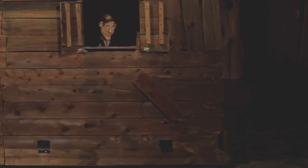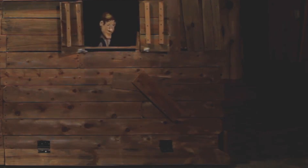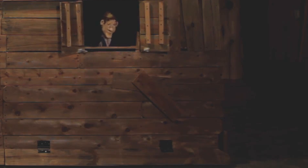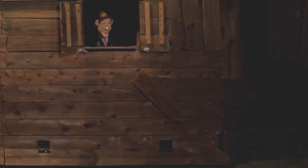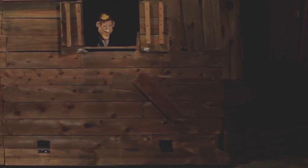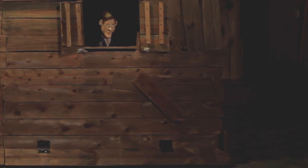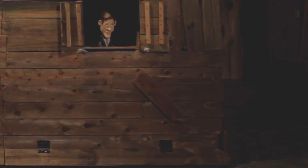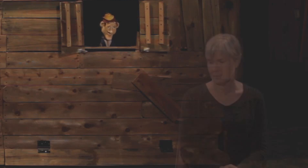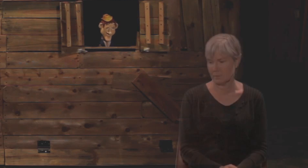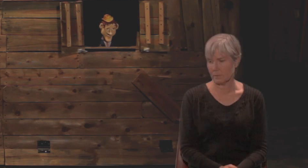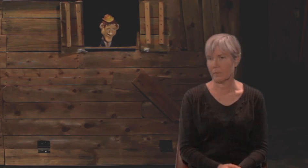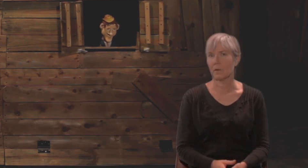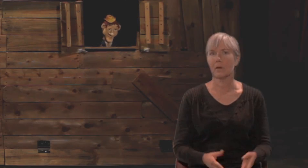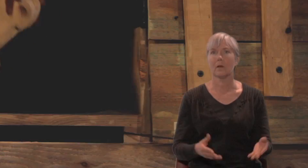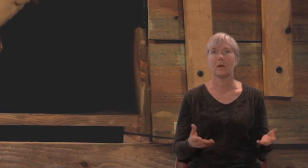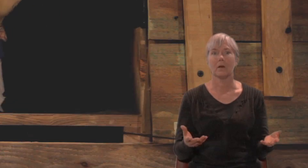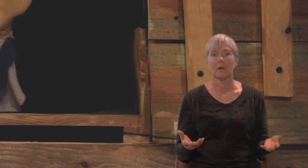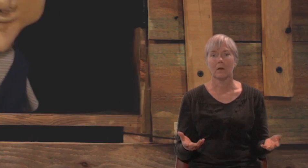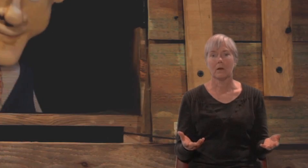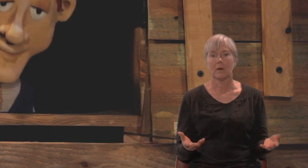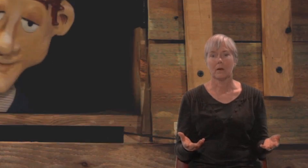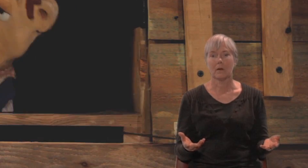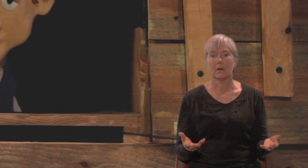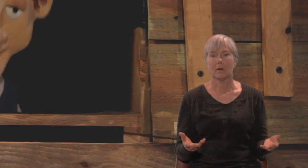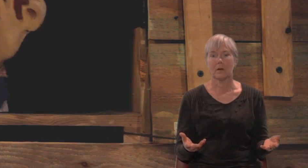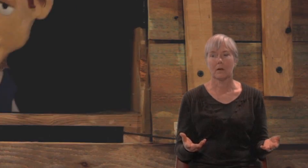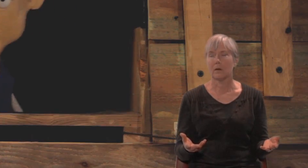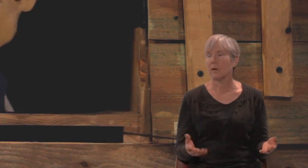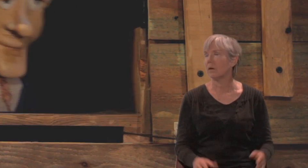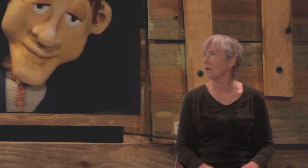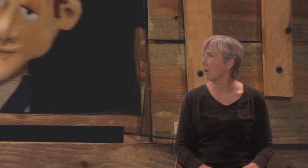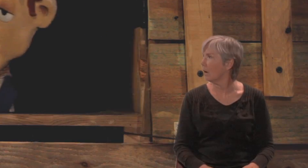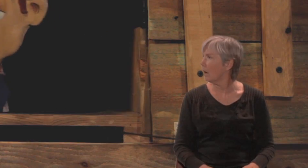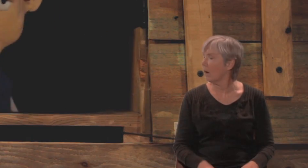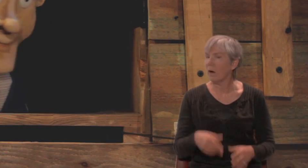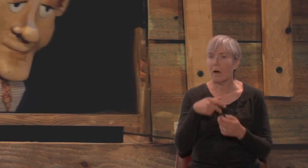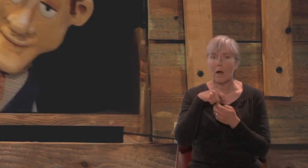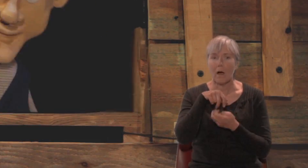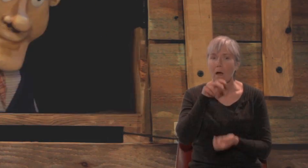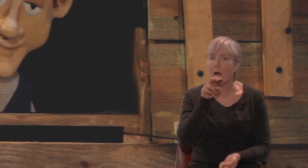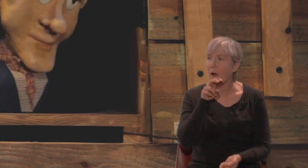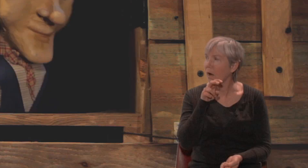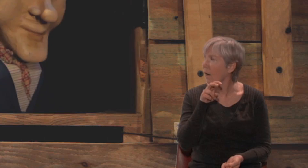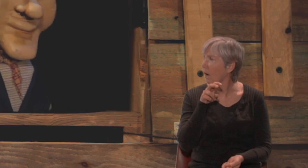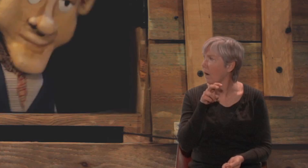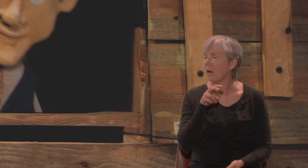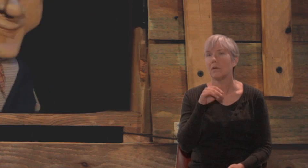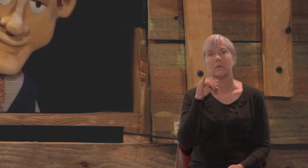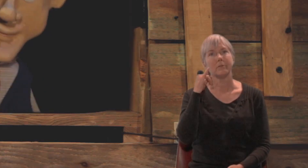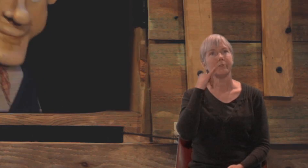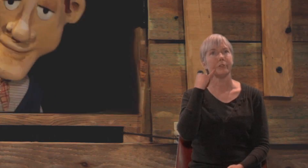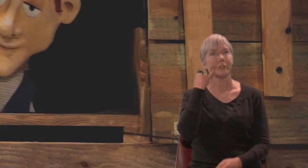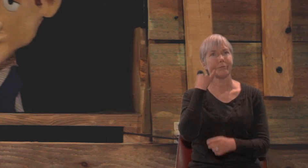I can't believe it. Can't believe it. That Jim Smiley must be a